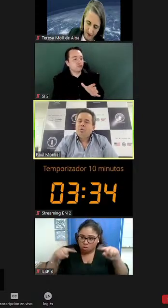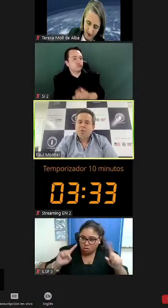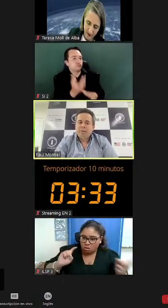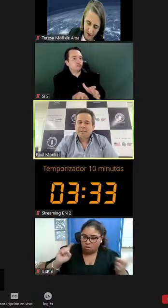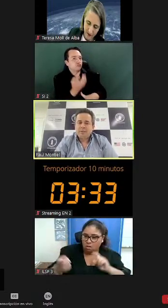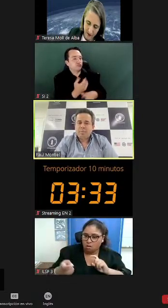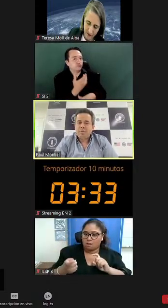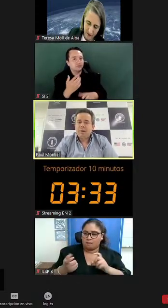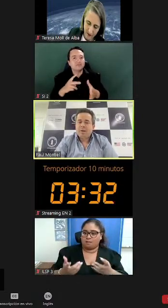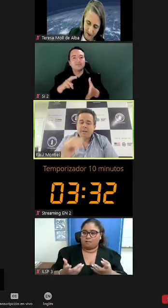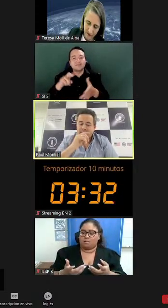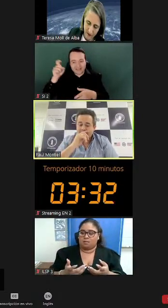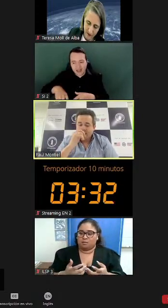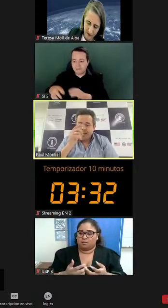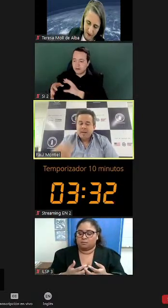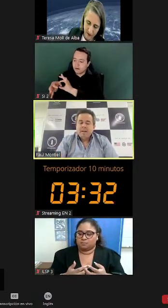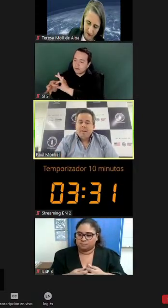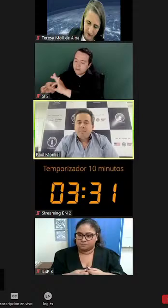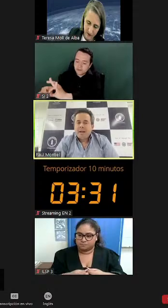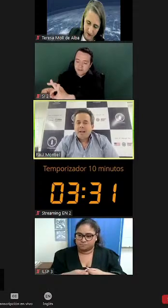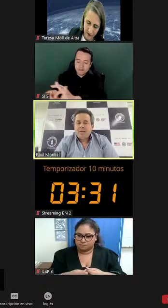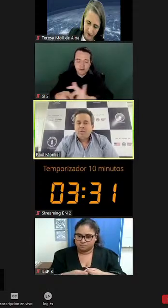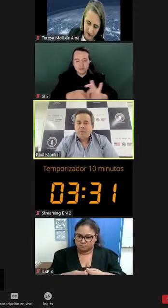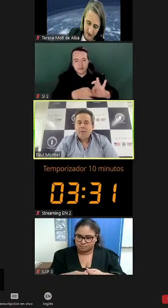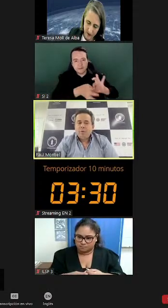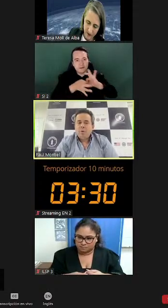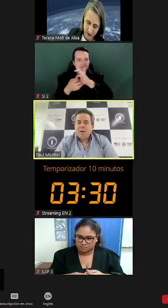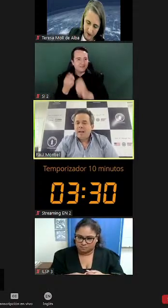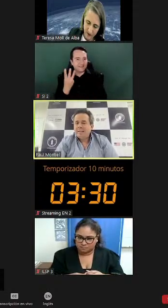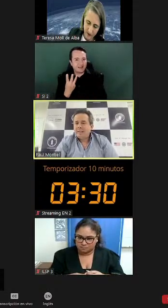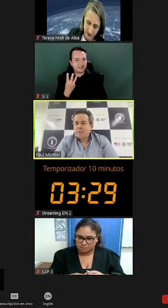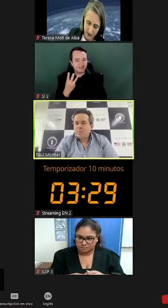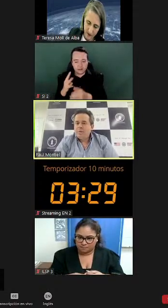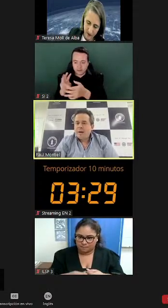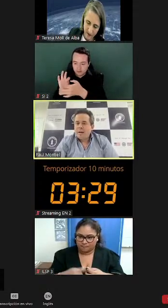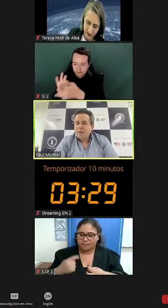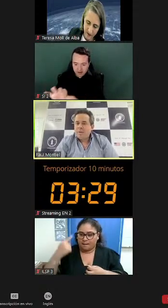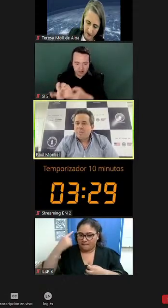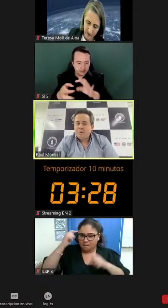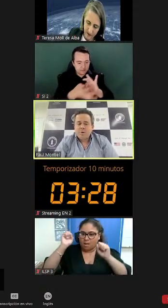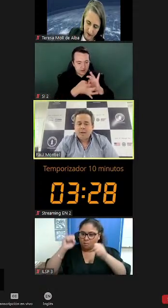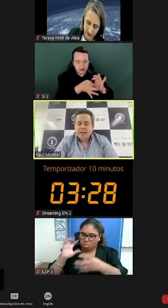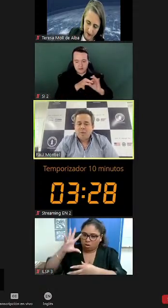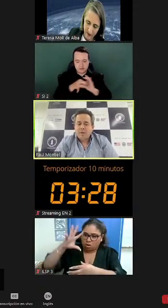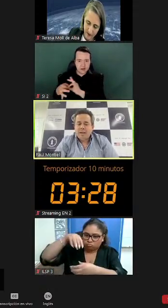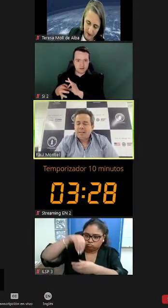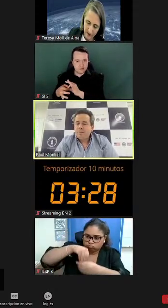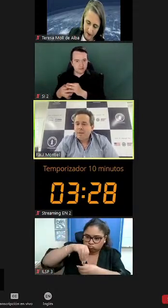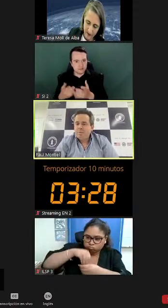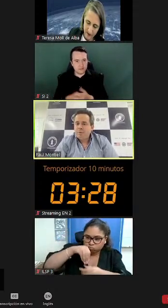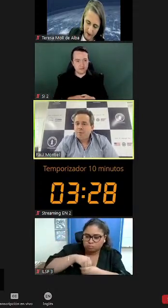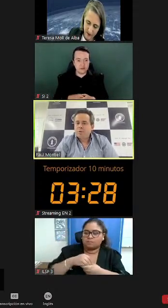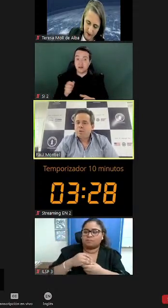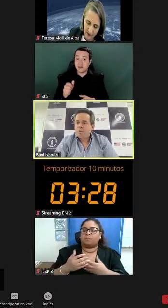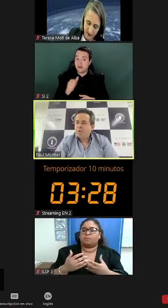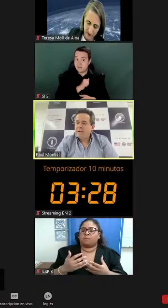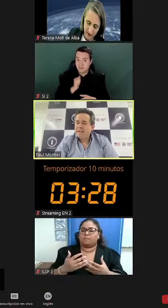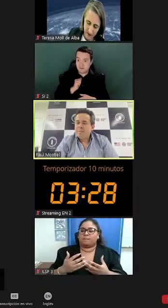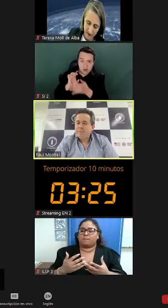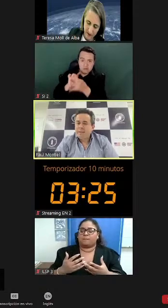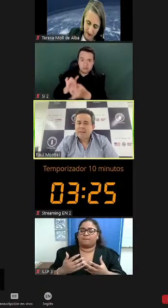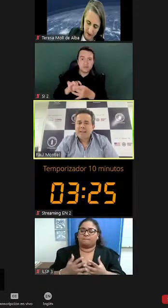resources so in this inclusion and creation of the private sector needs to be there to involve the private